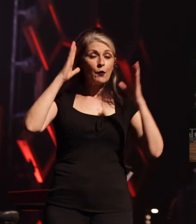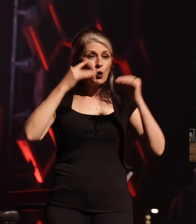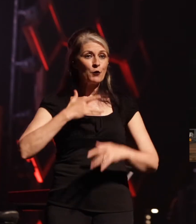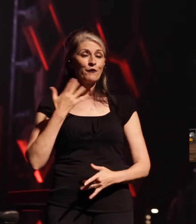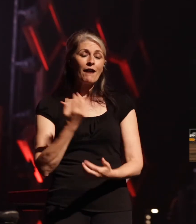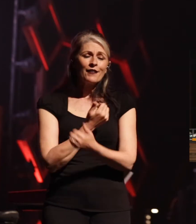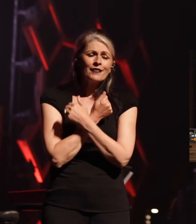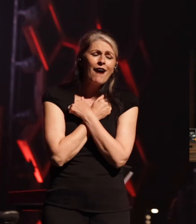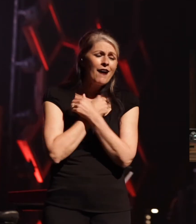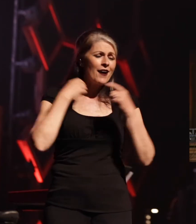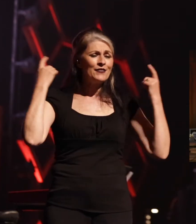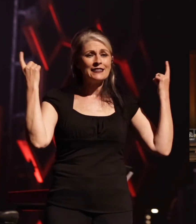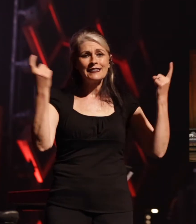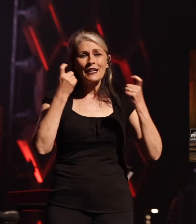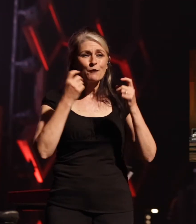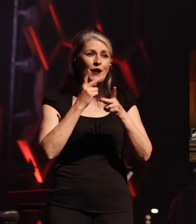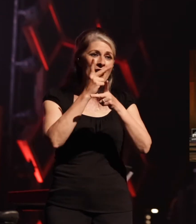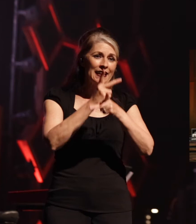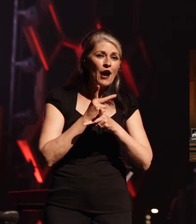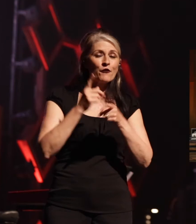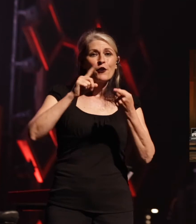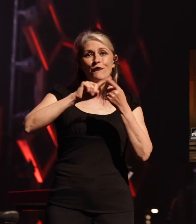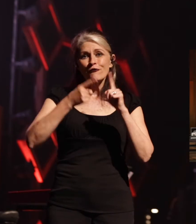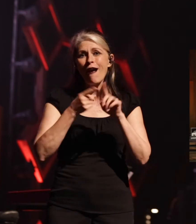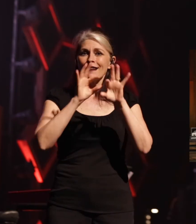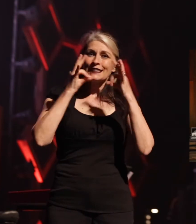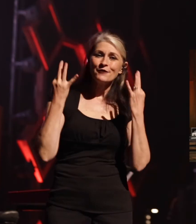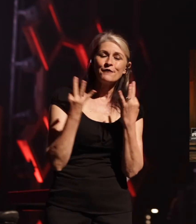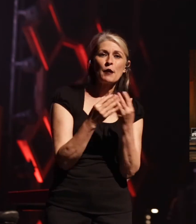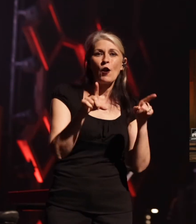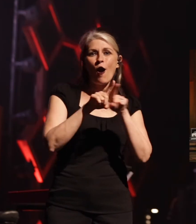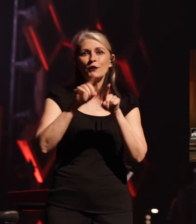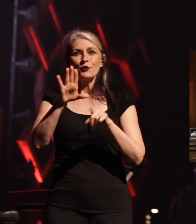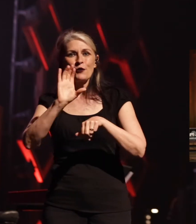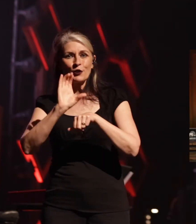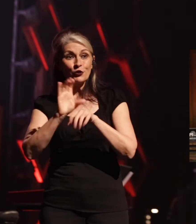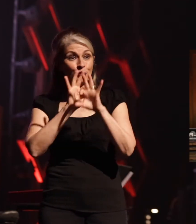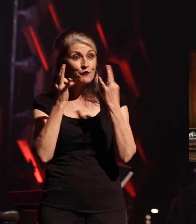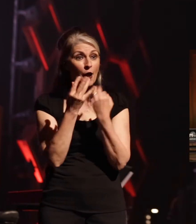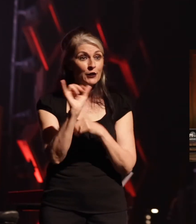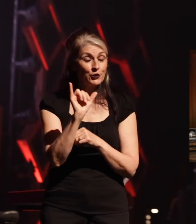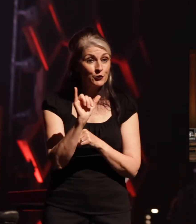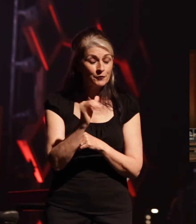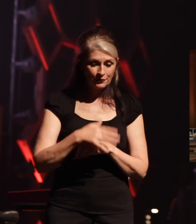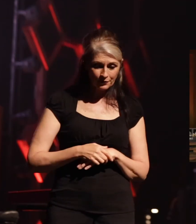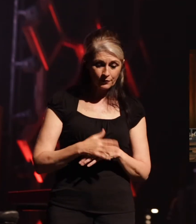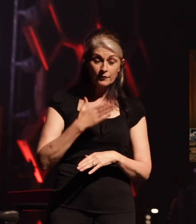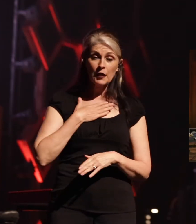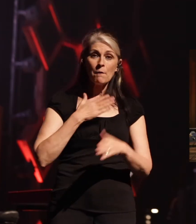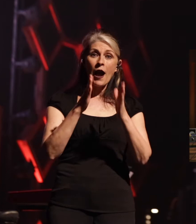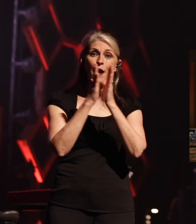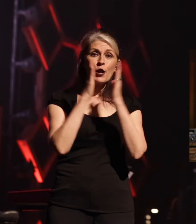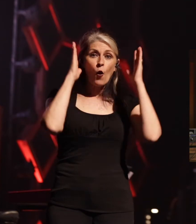celebrated and cared for by friends, family, and also your church family. My prayer and hope for every single one of